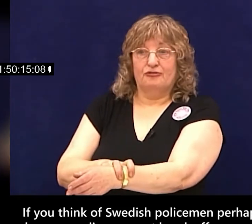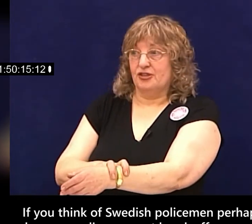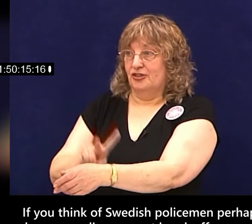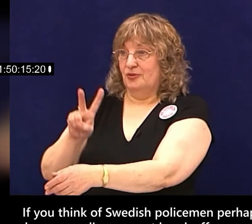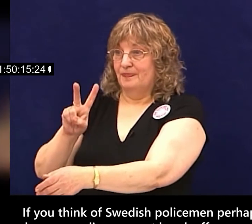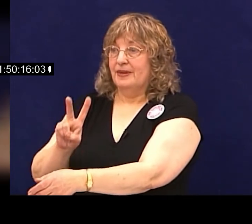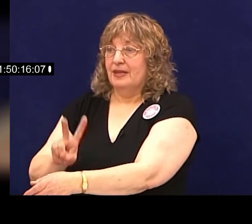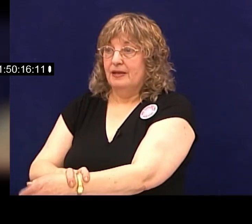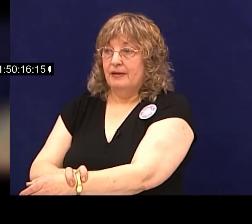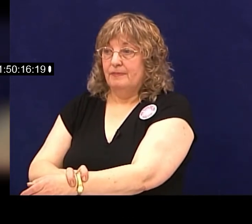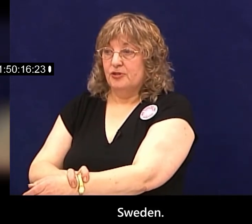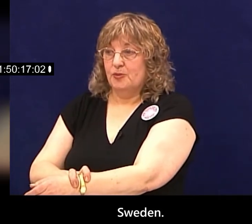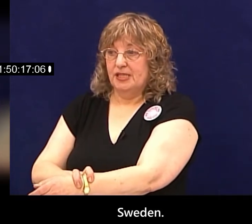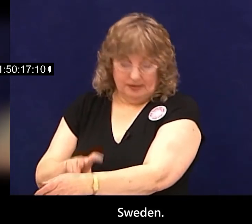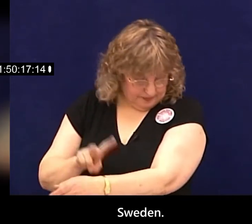on you. Sweden.